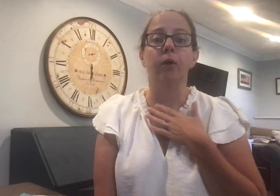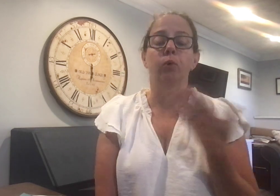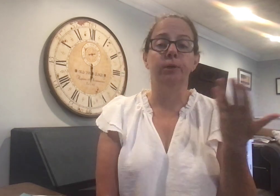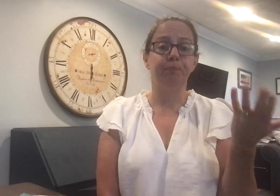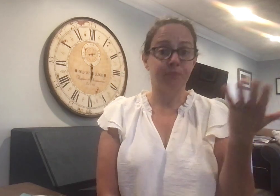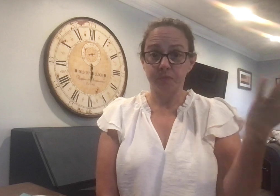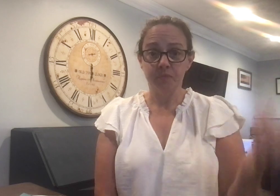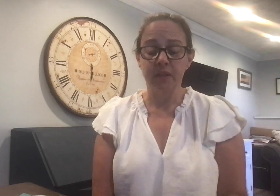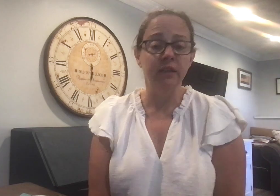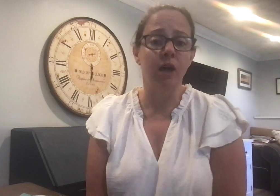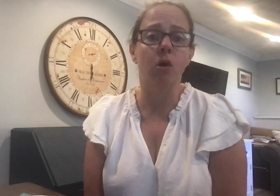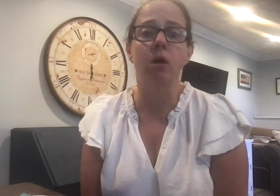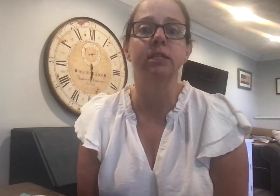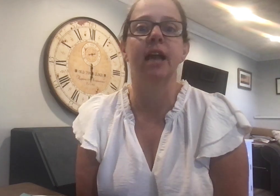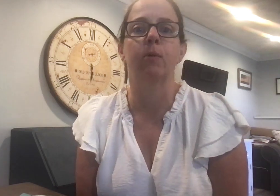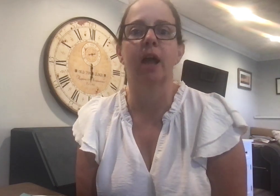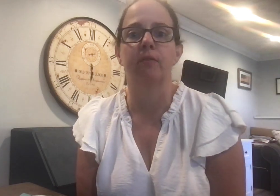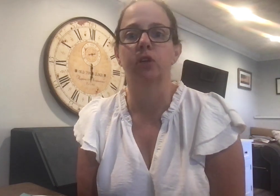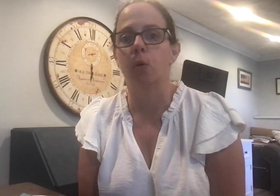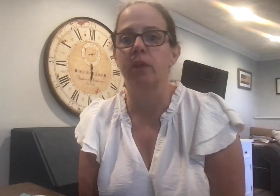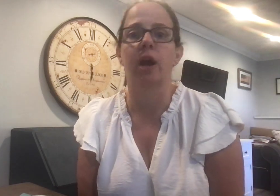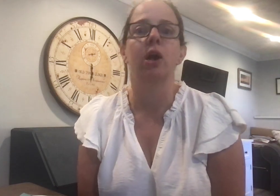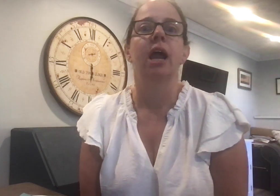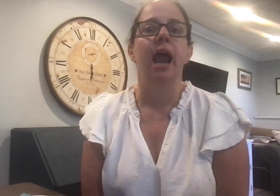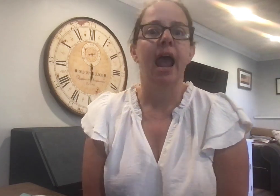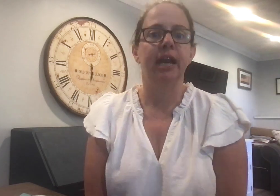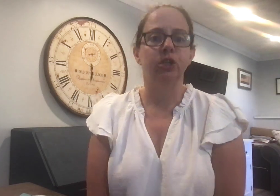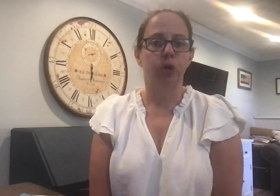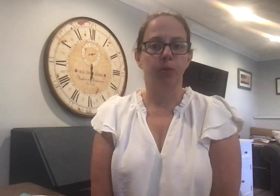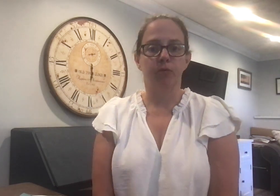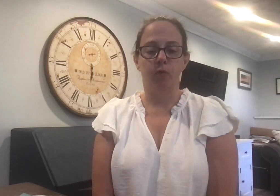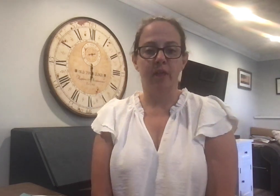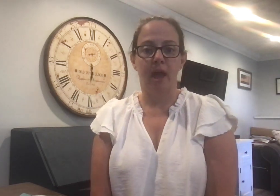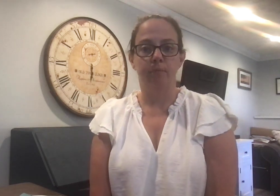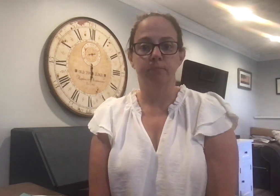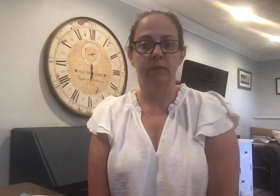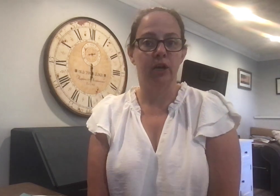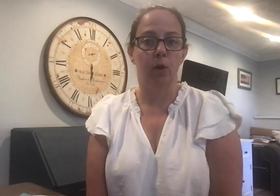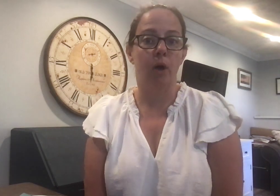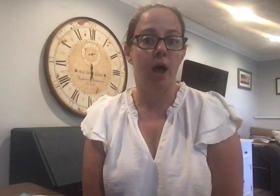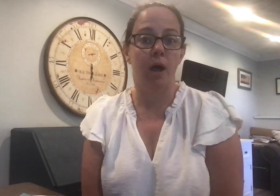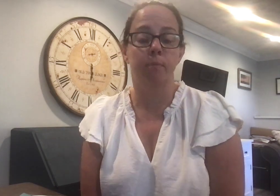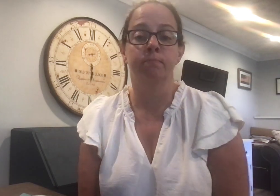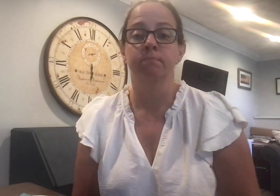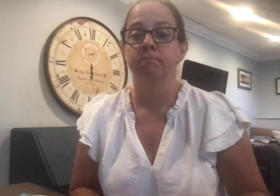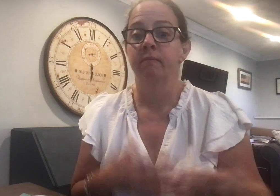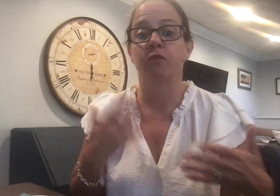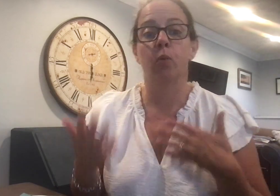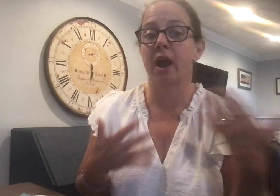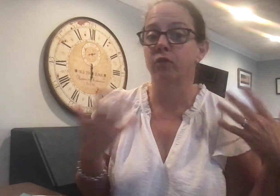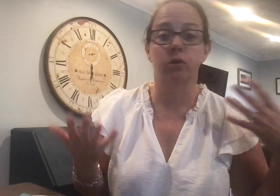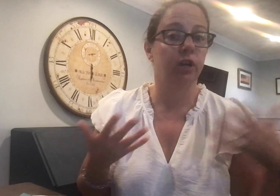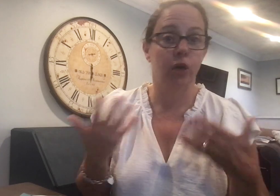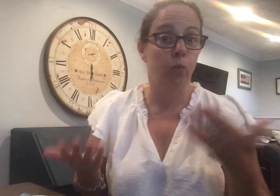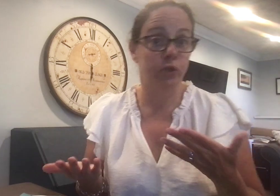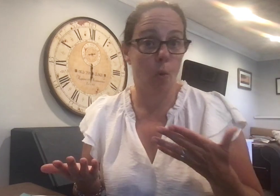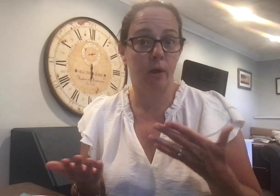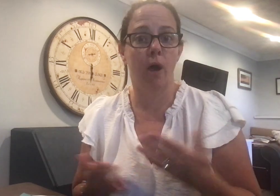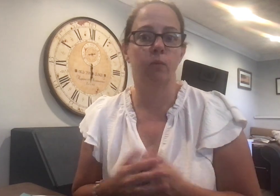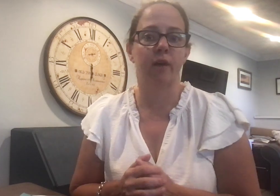would get called and I would have to go there and interpret for them, for whatever, was going on, whatever